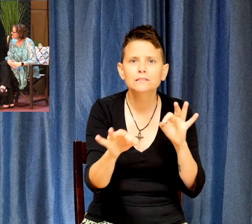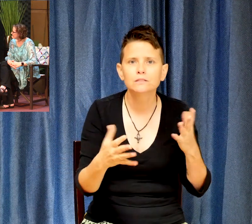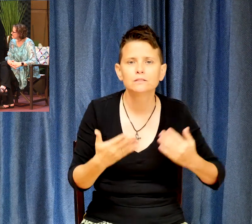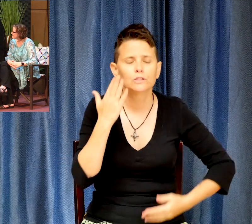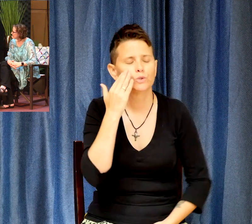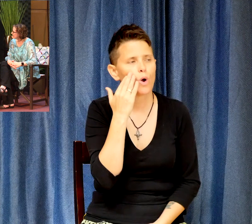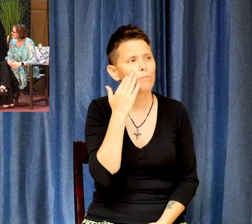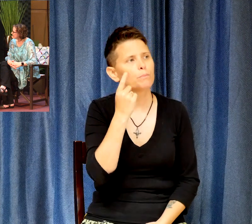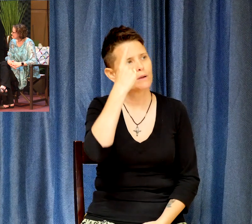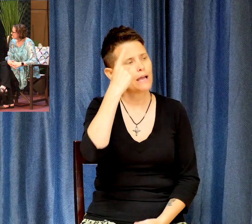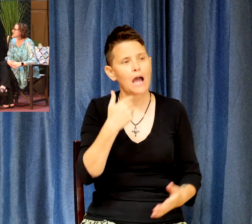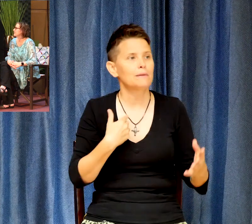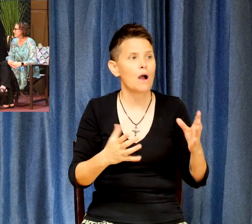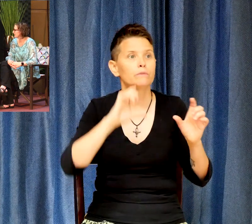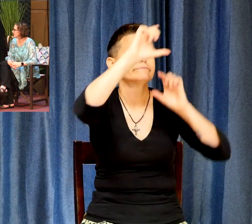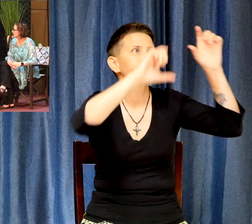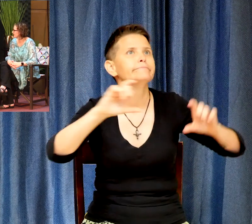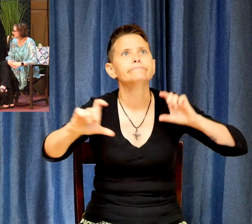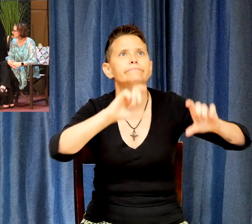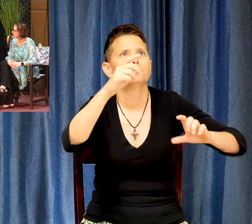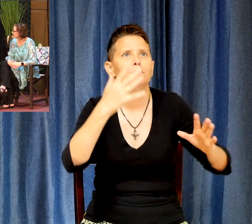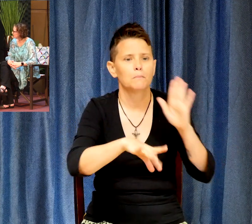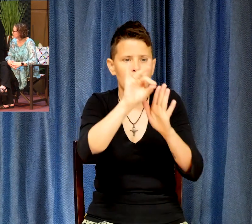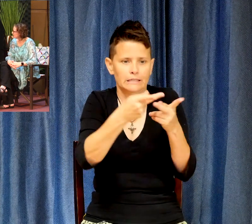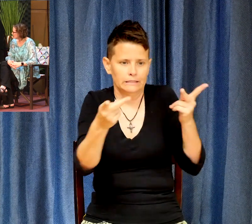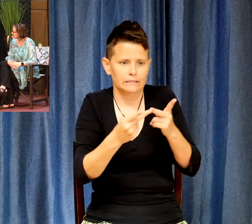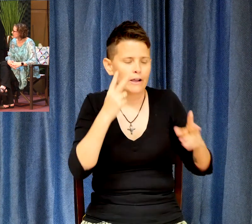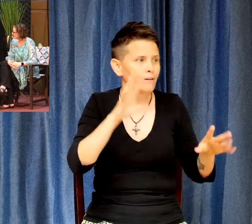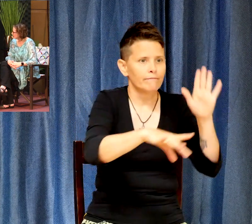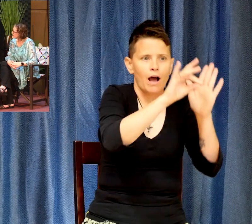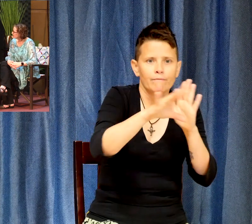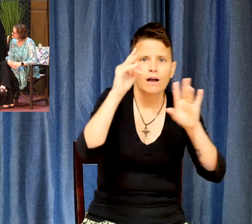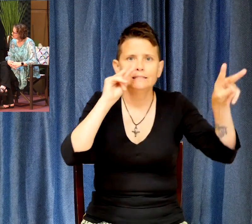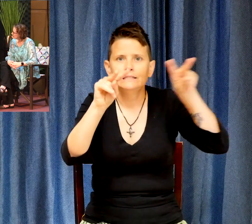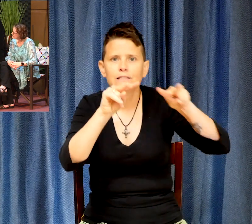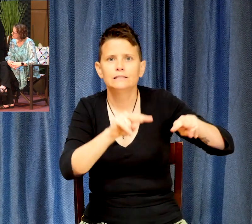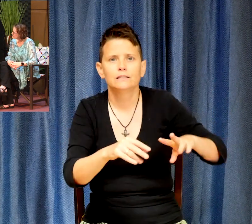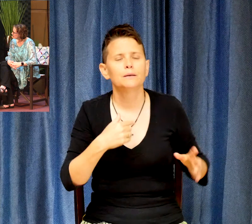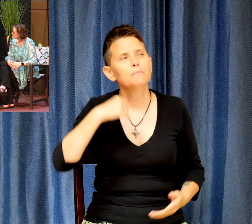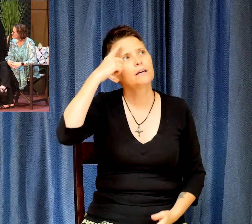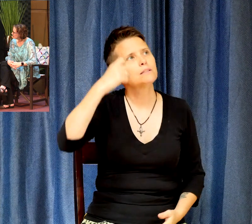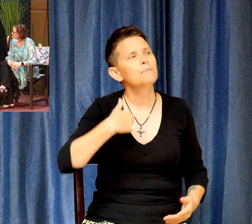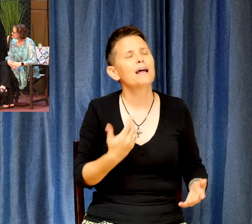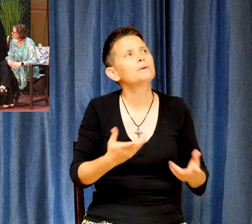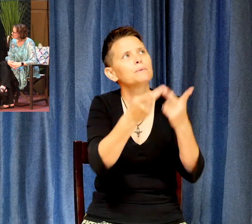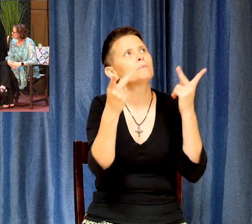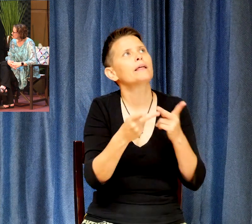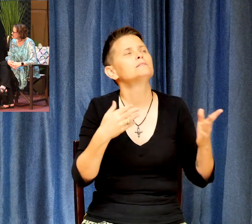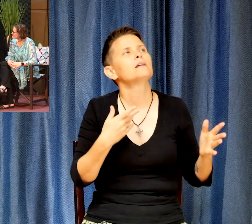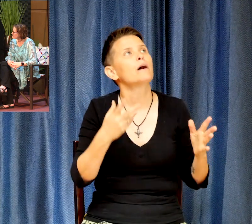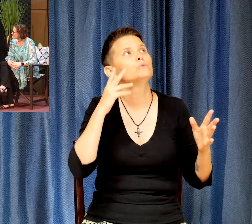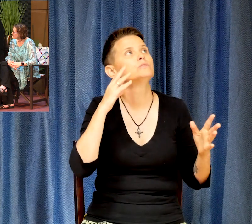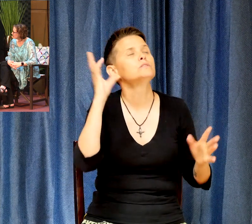needed constant reminders, like I'd get so in my head that I'd forget, and of course I'd pray and